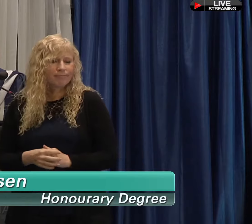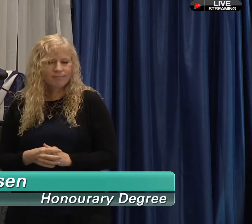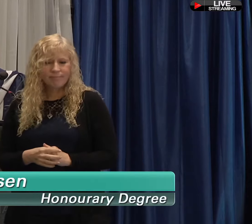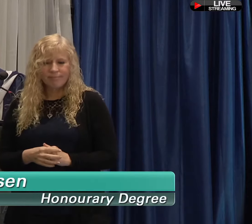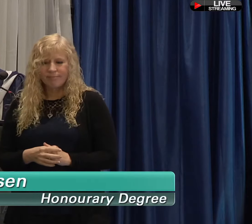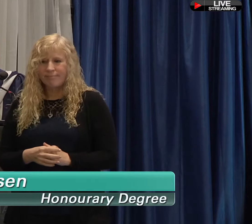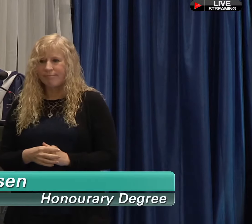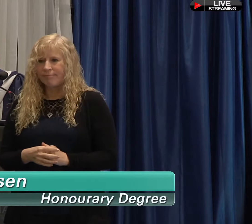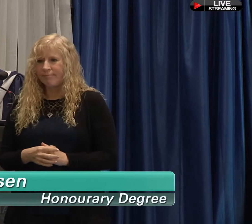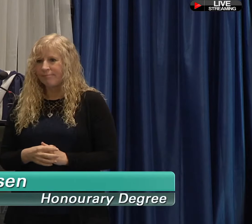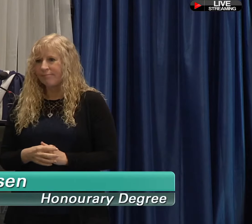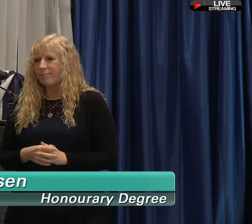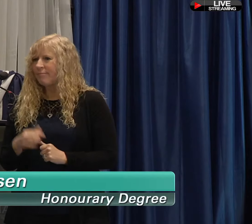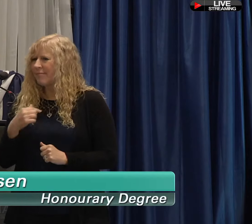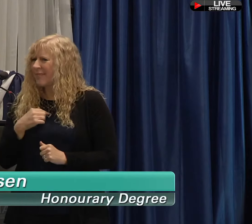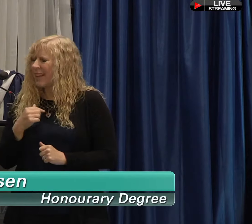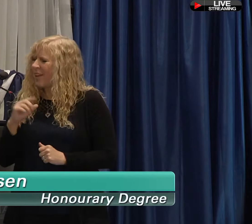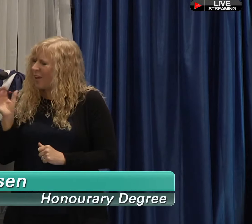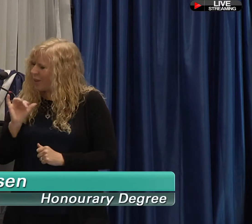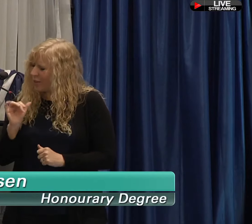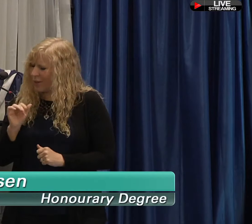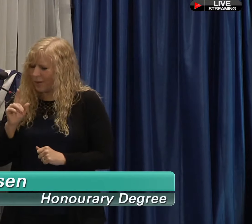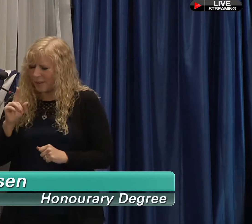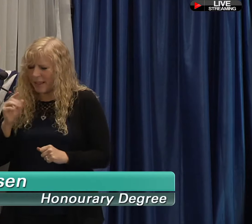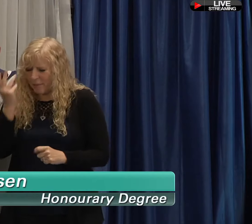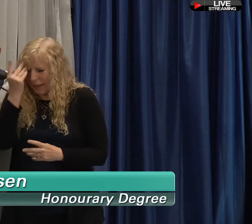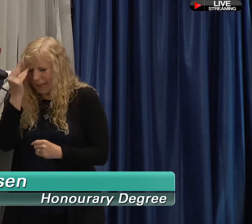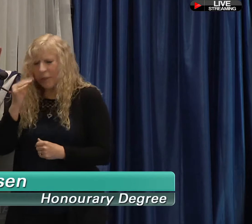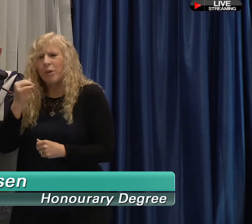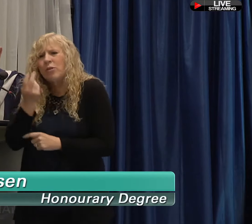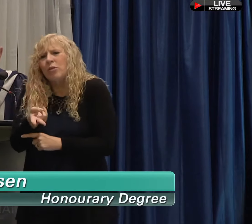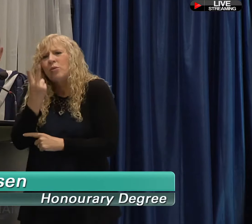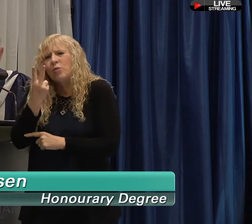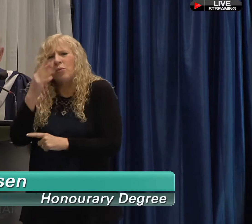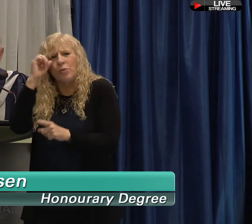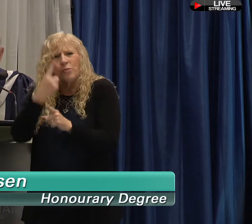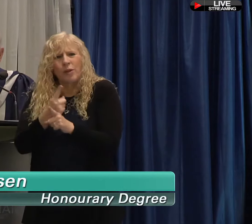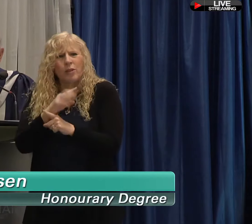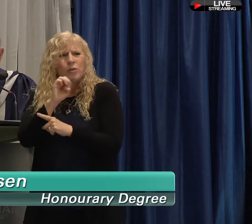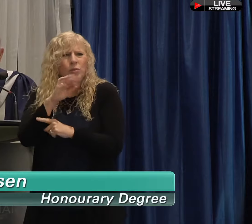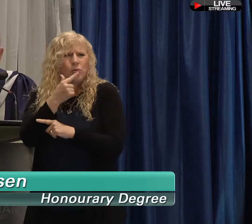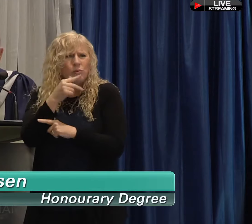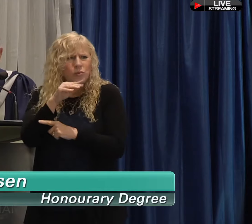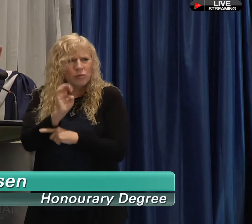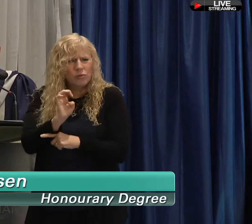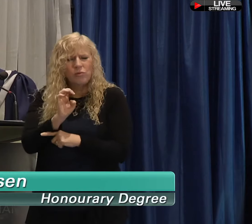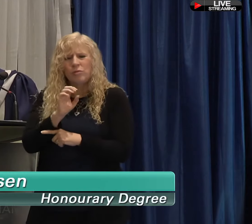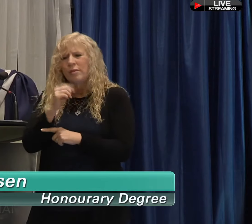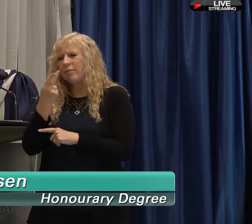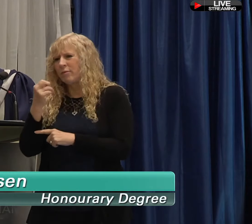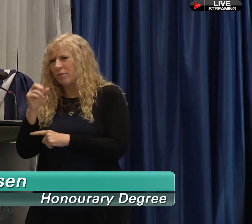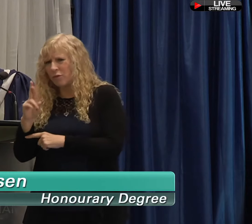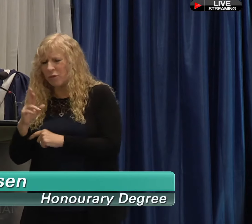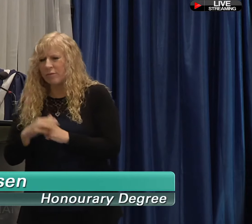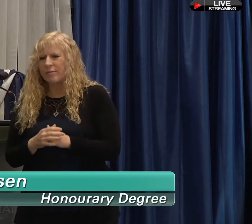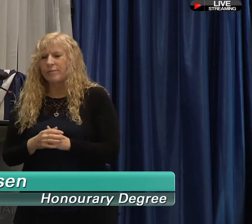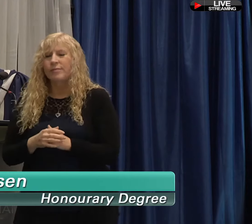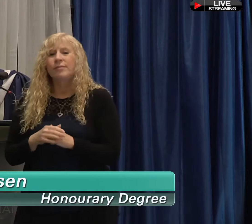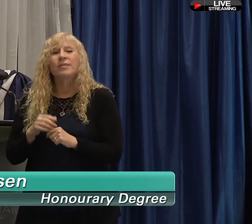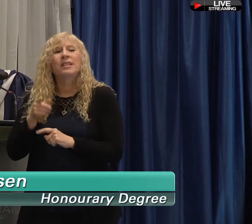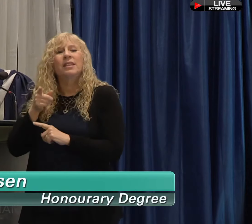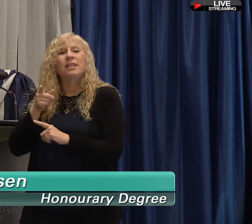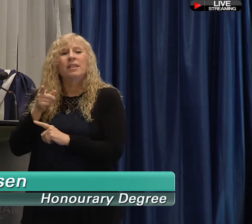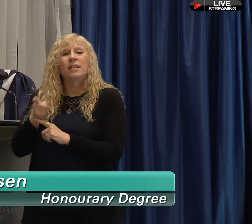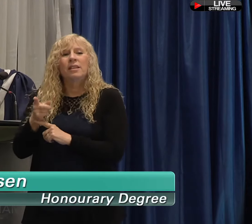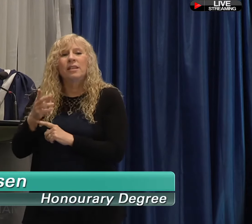I also couldn't help but think about my two brothers, Eugene and Alfred. Alfred was a